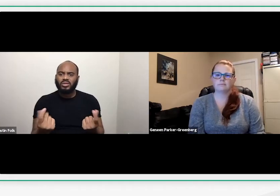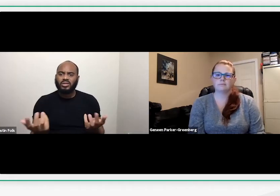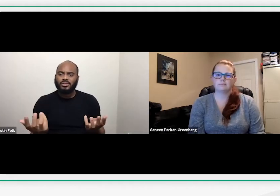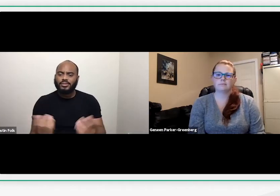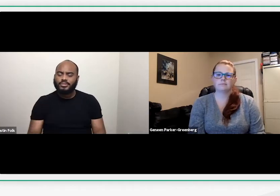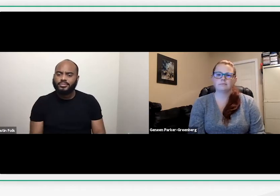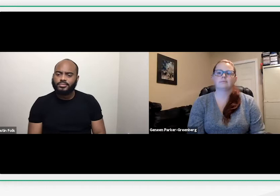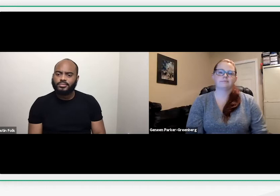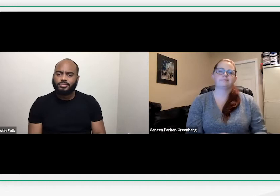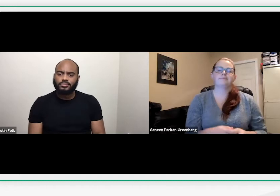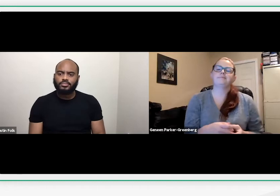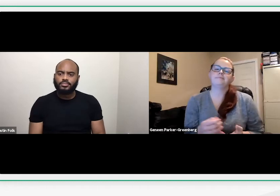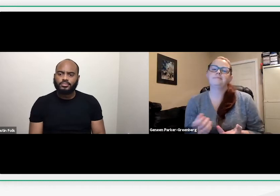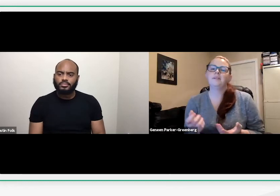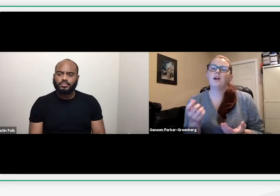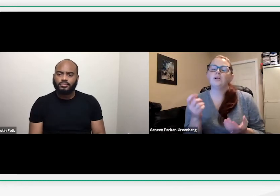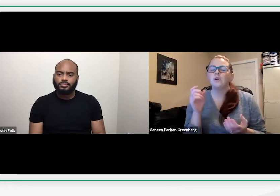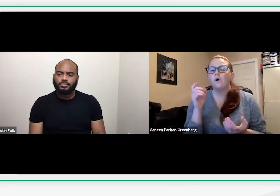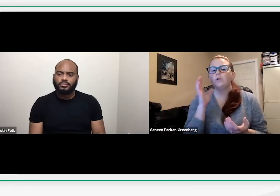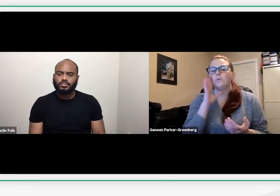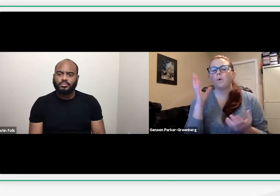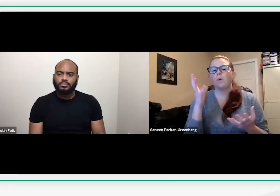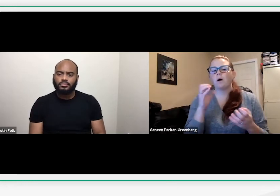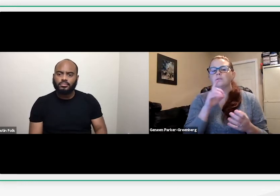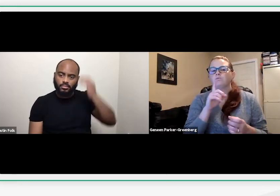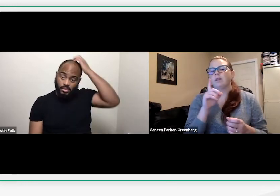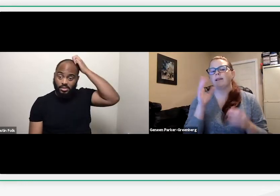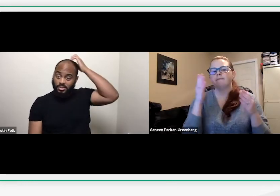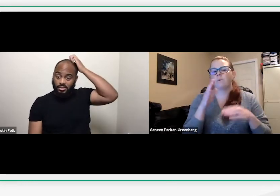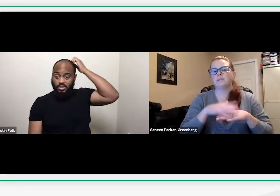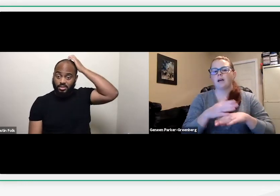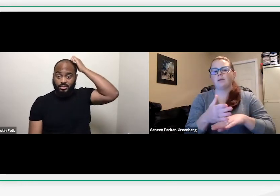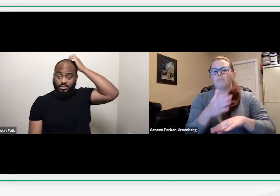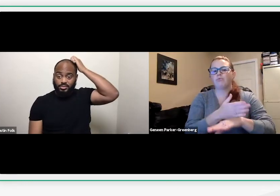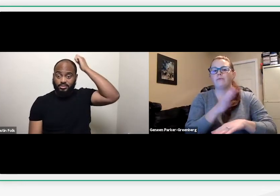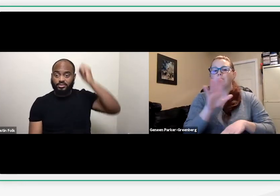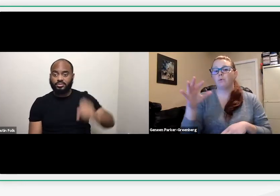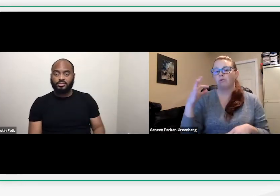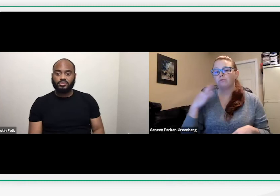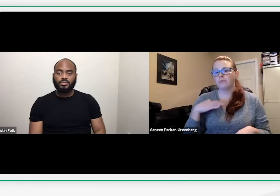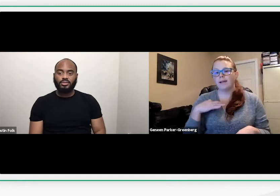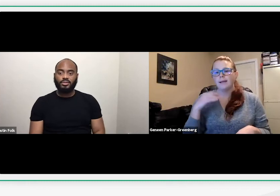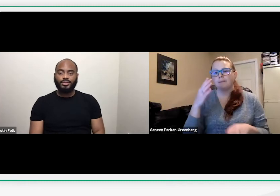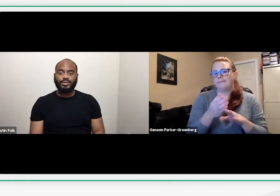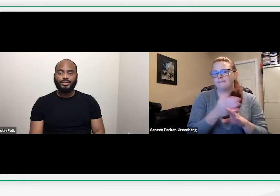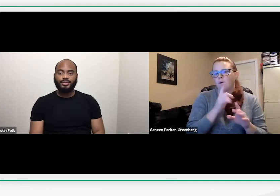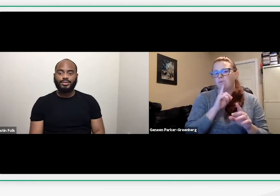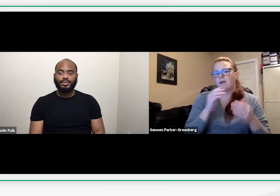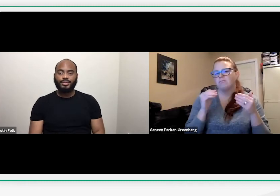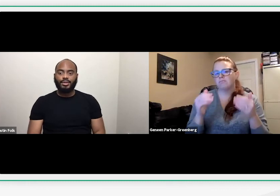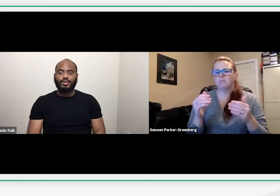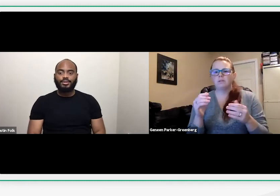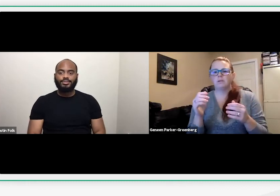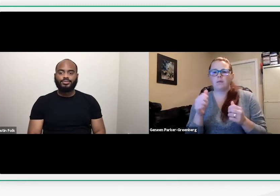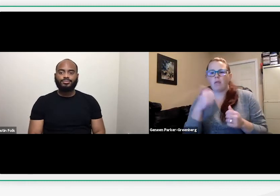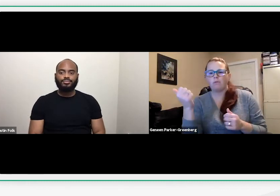history. What can I do in that situation? So you would want to really focus on